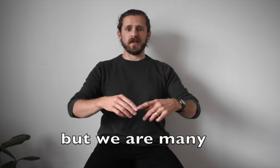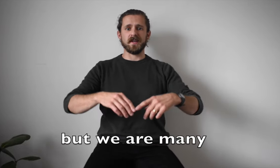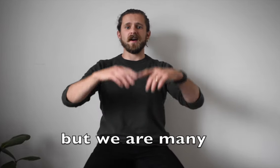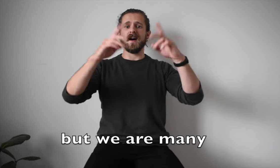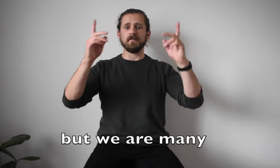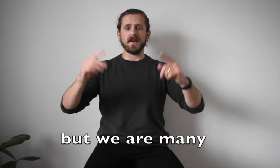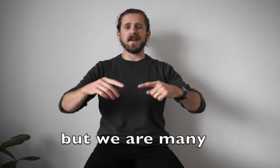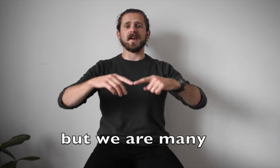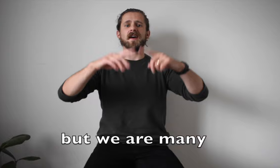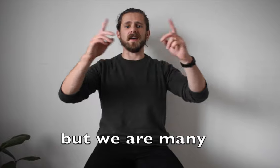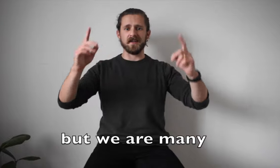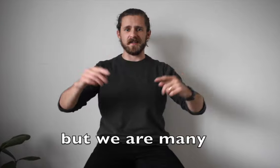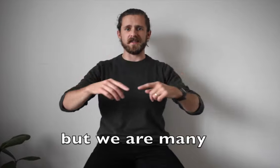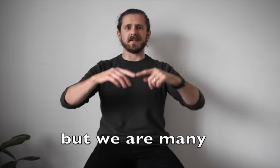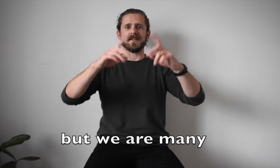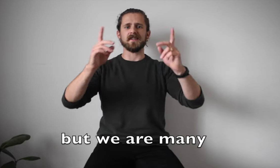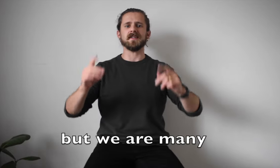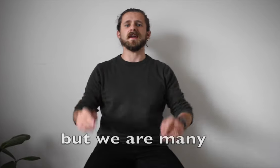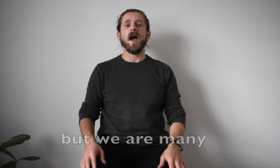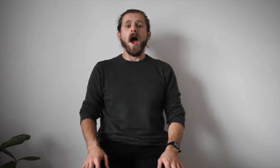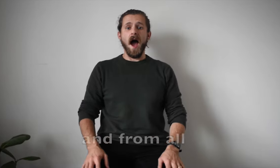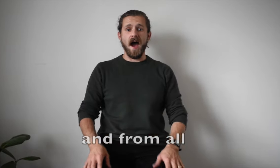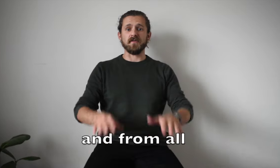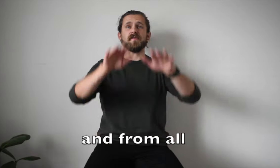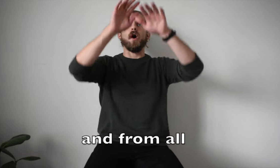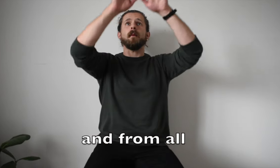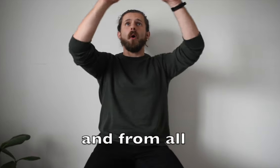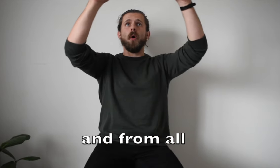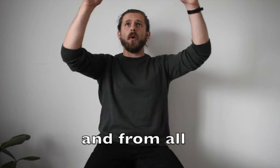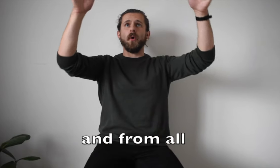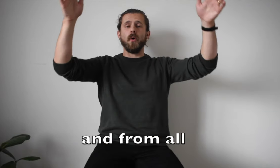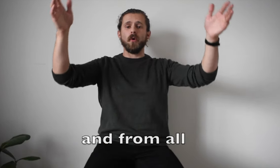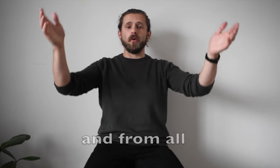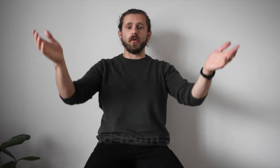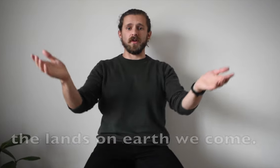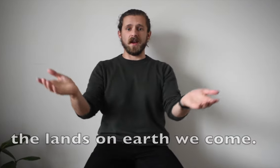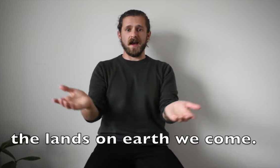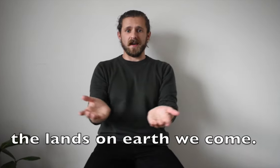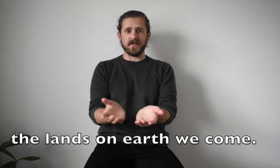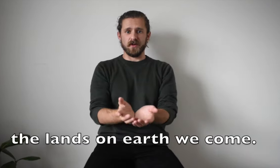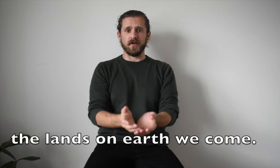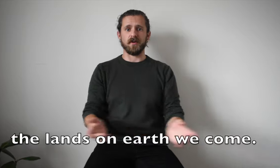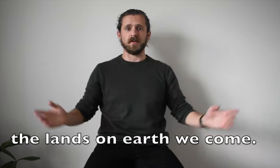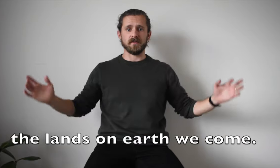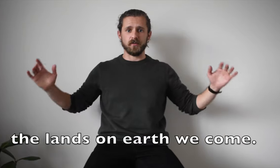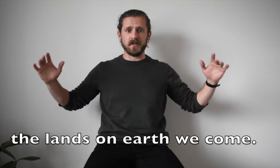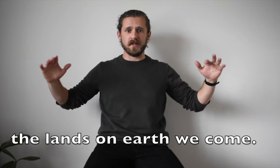We Are Many And From All The Lands On Earth We